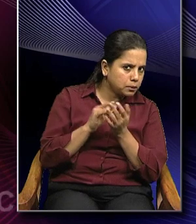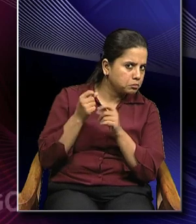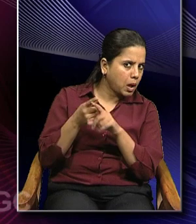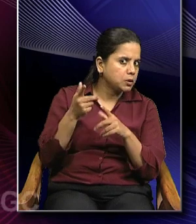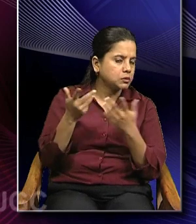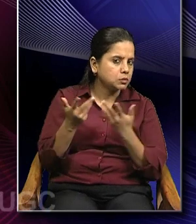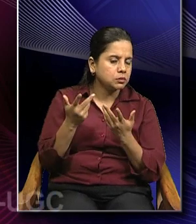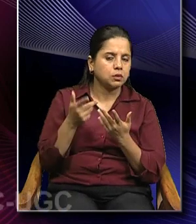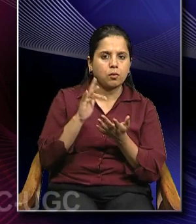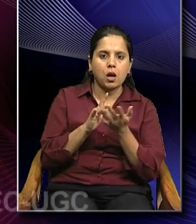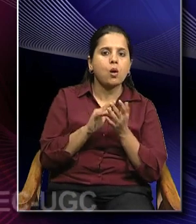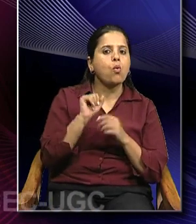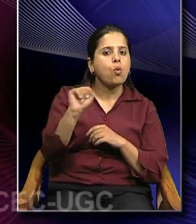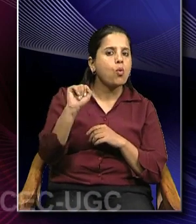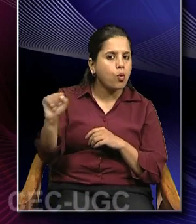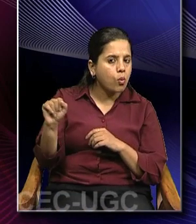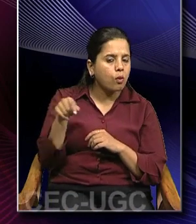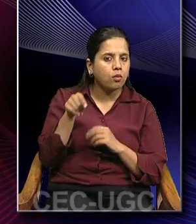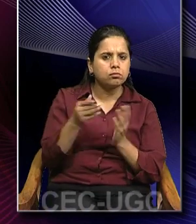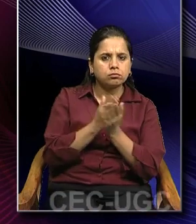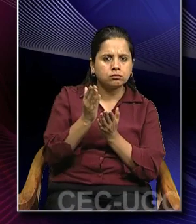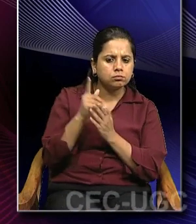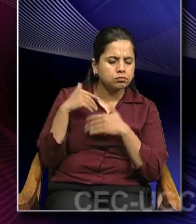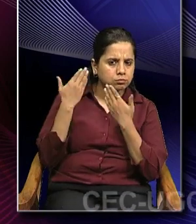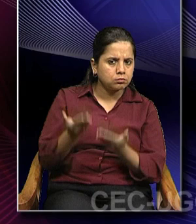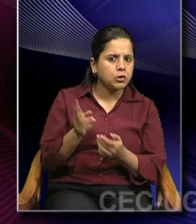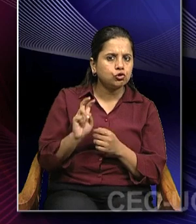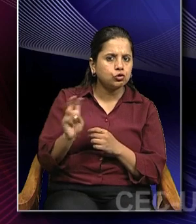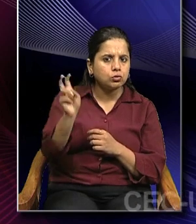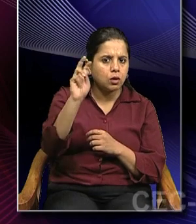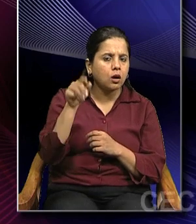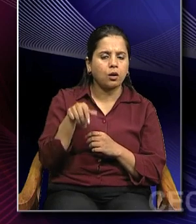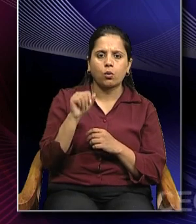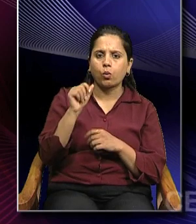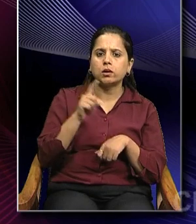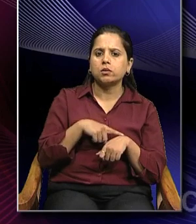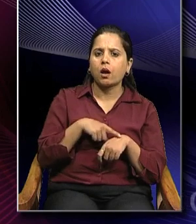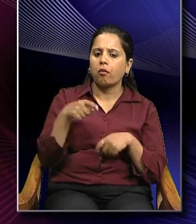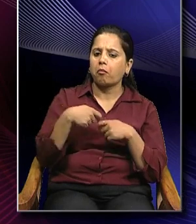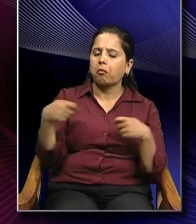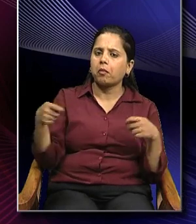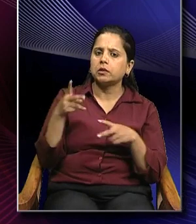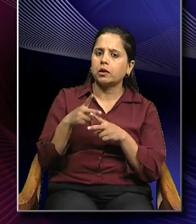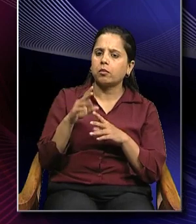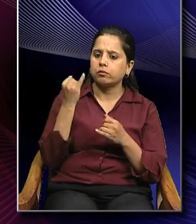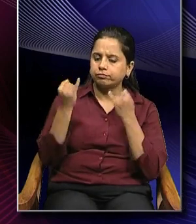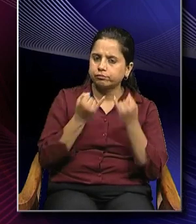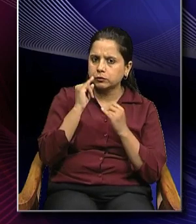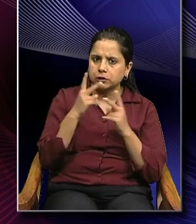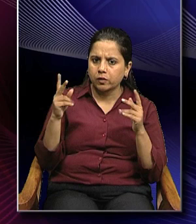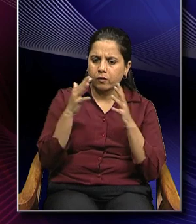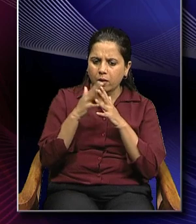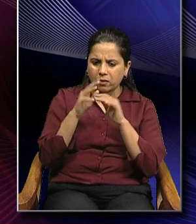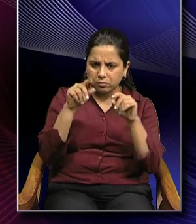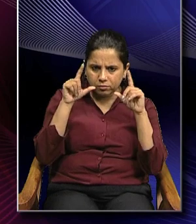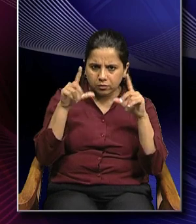depending upon your way of journey and the time which you are spending on searching different sites,